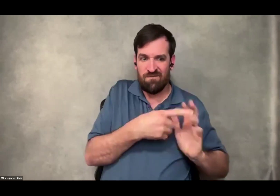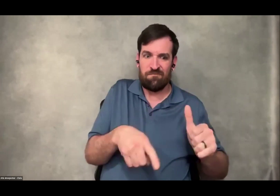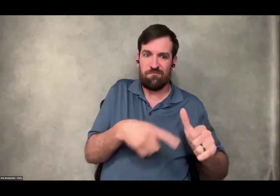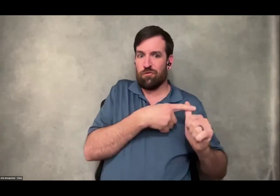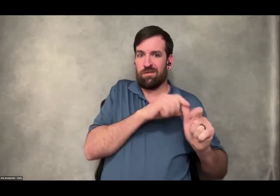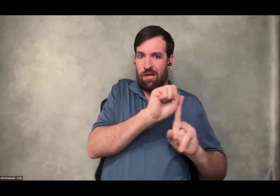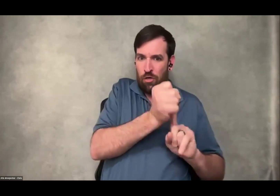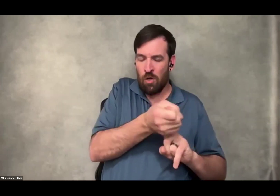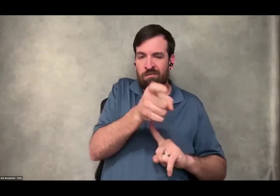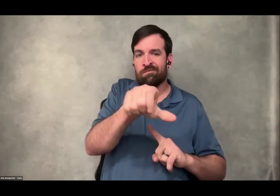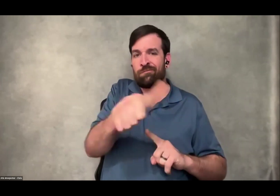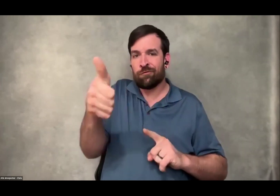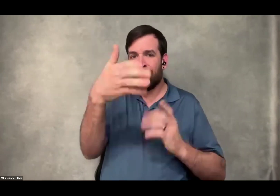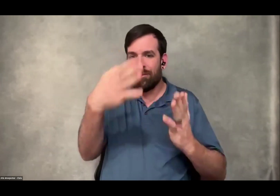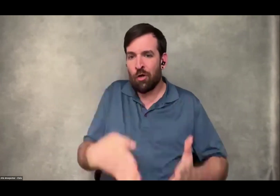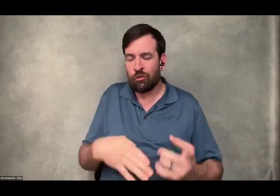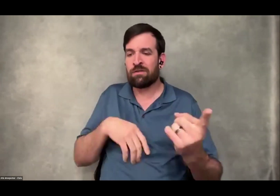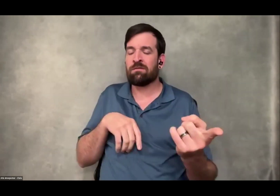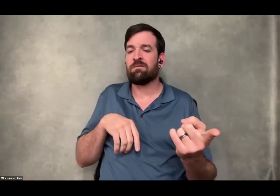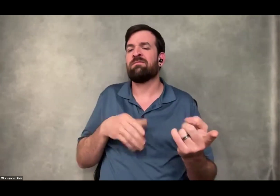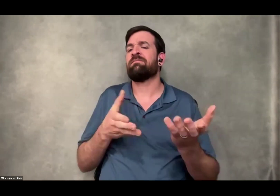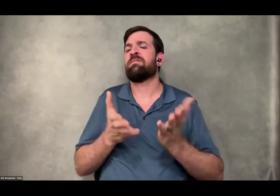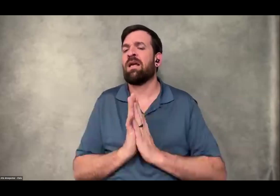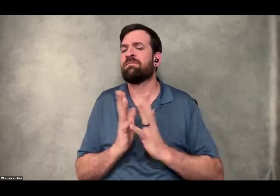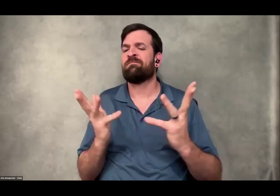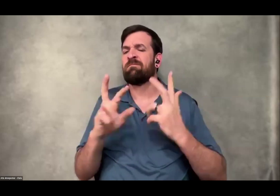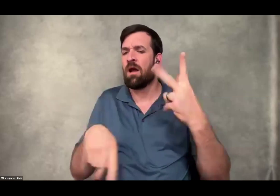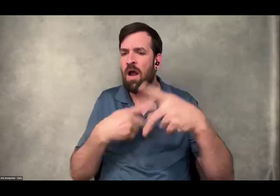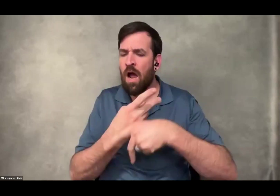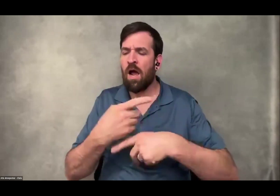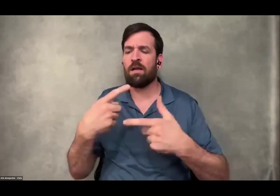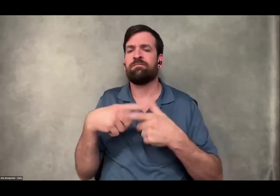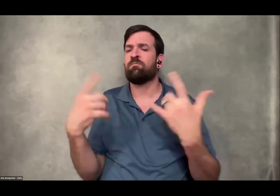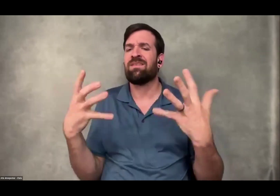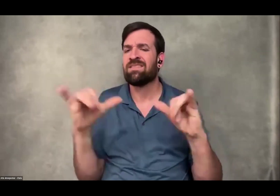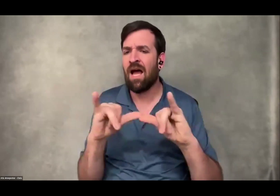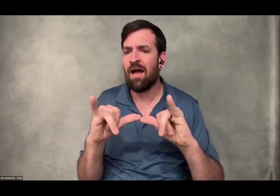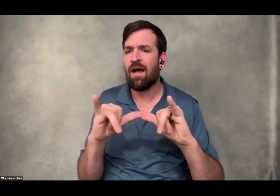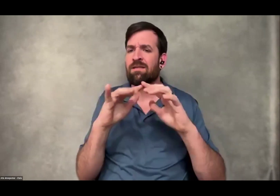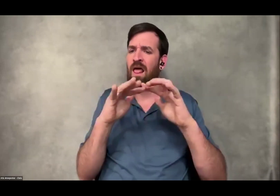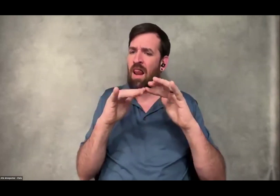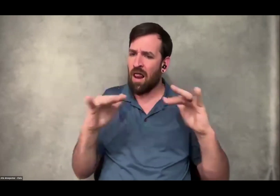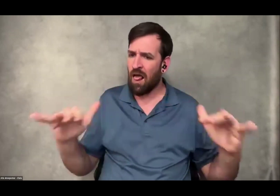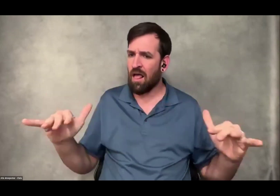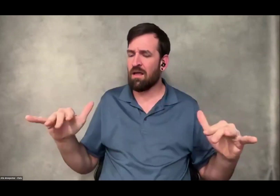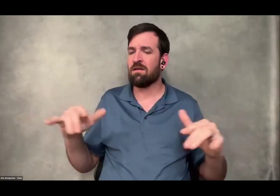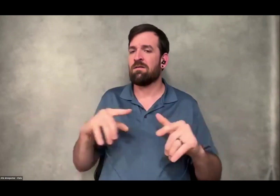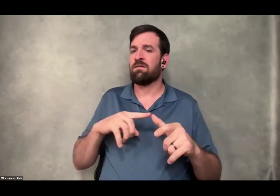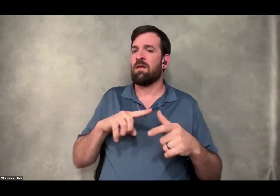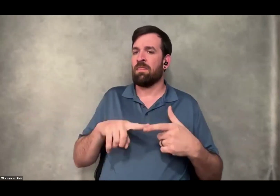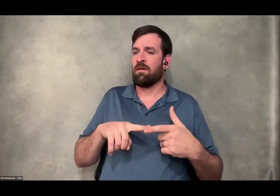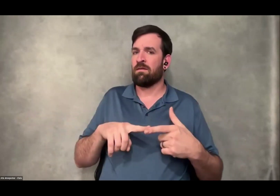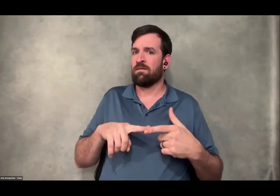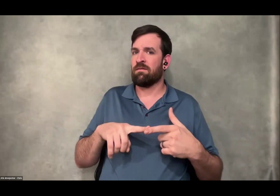where the person at the other side of the counter would ask what type, what size, all that, then we